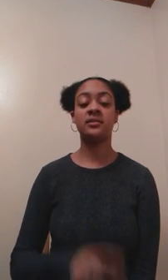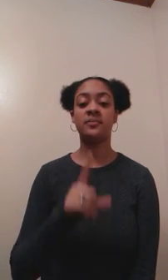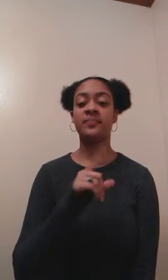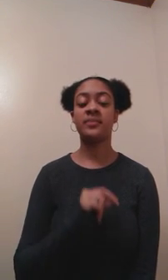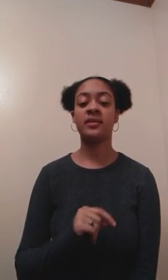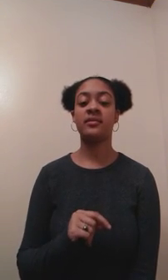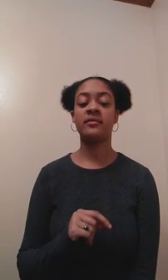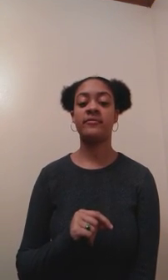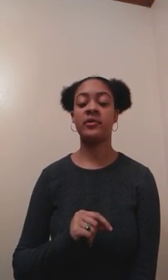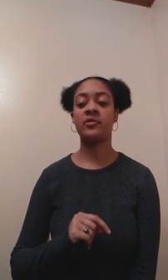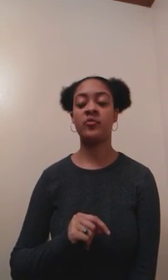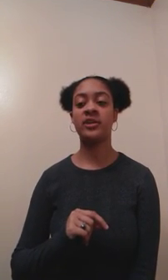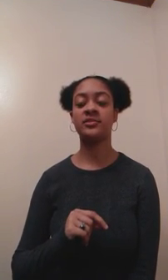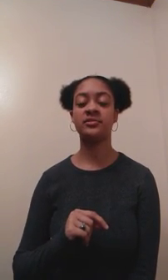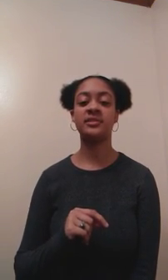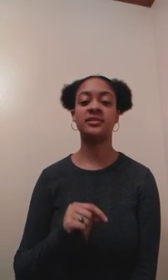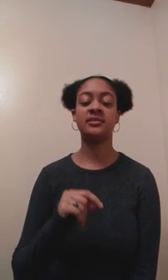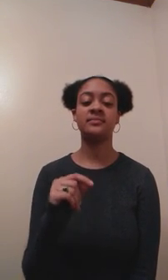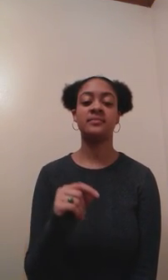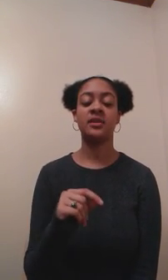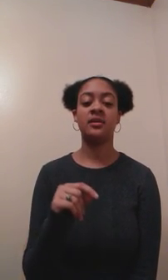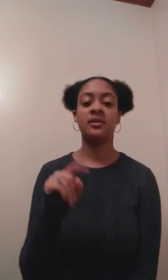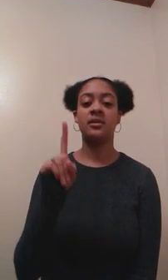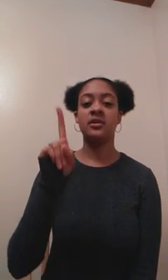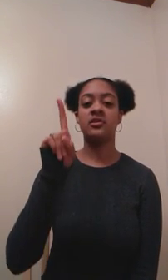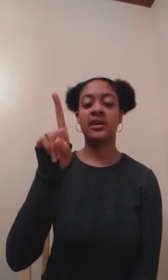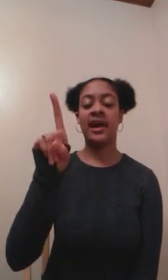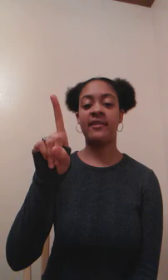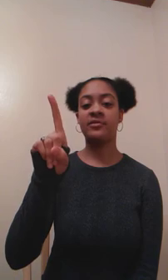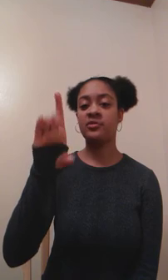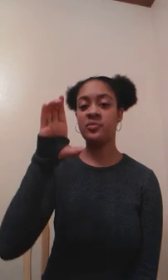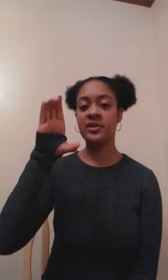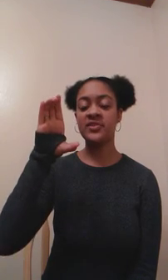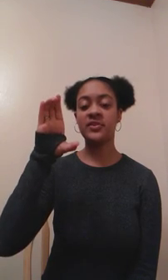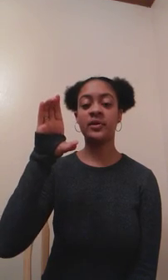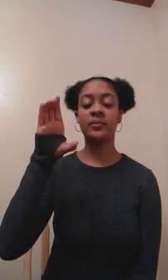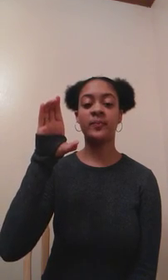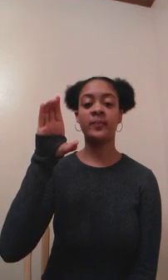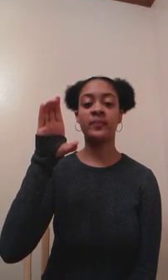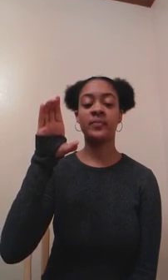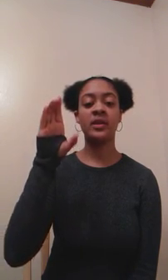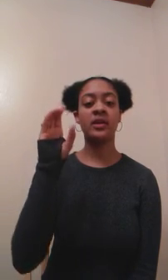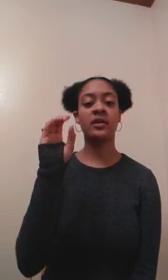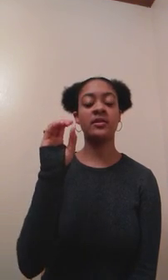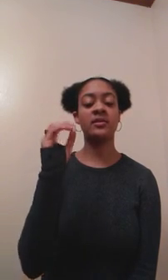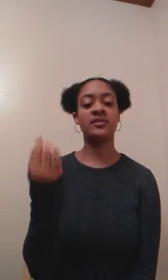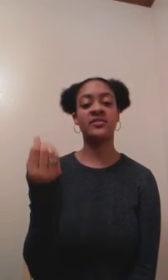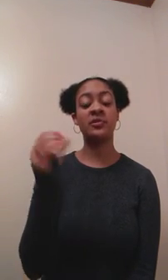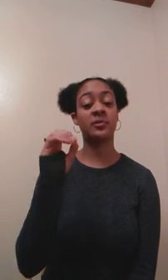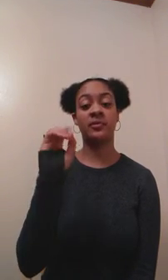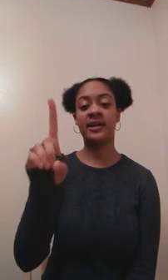Also, for the 100s, you don't have to do the big 0. It's still